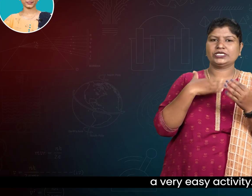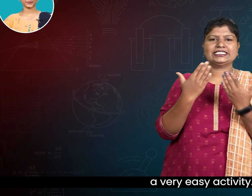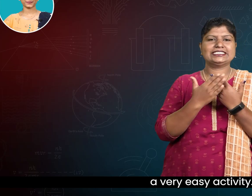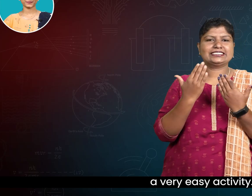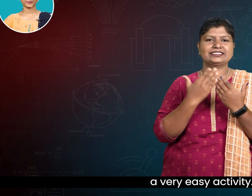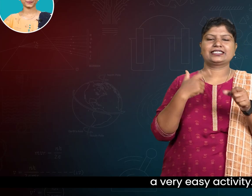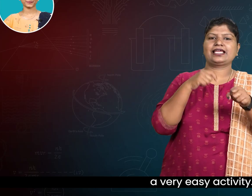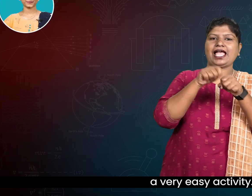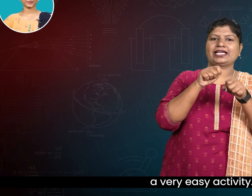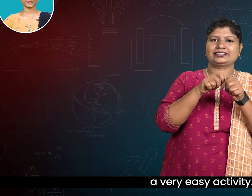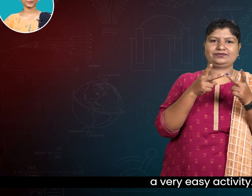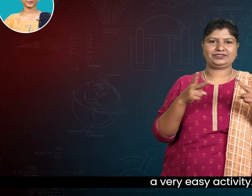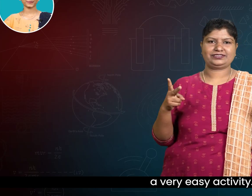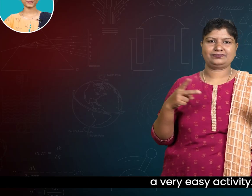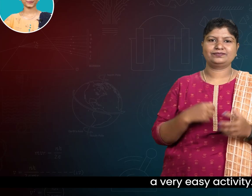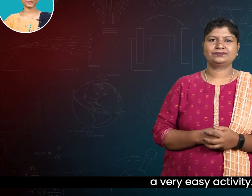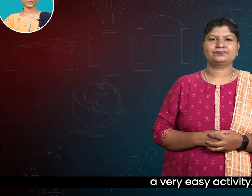activity.